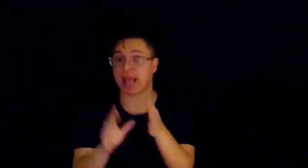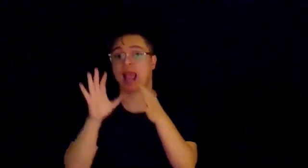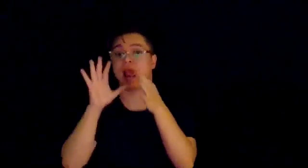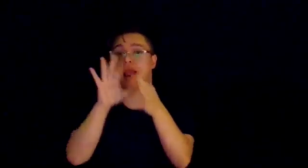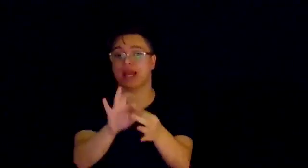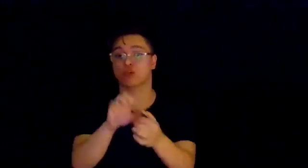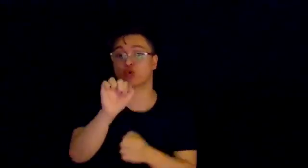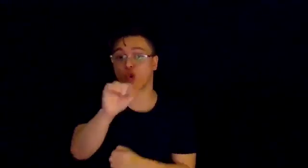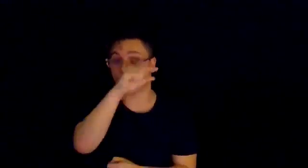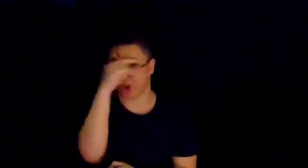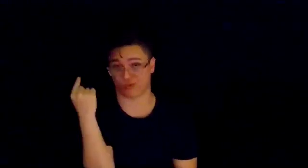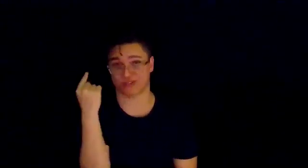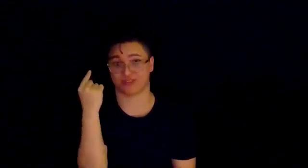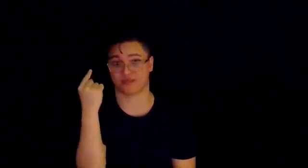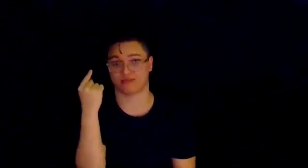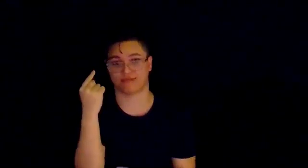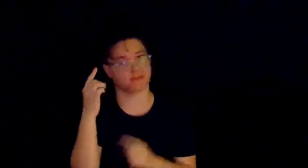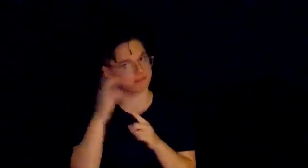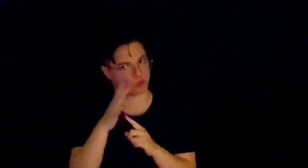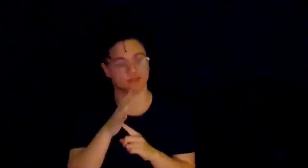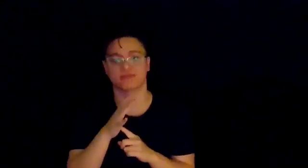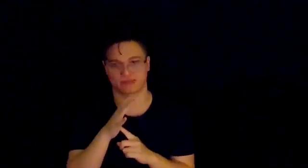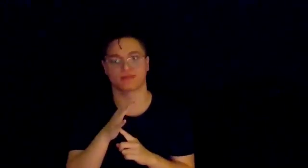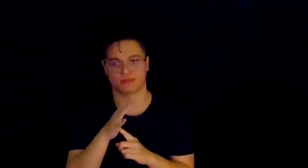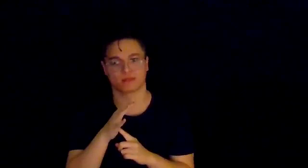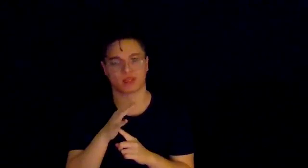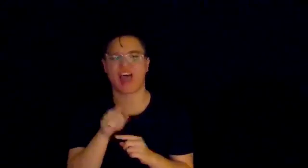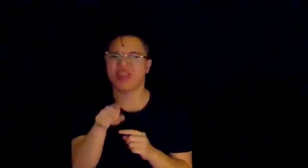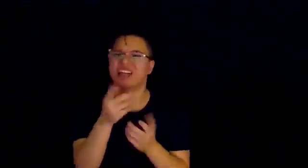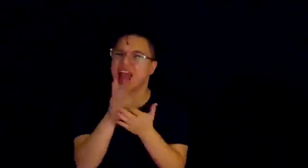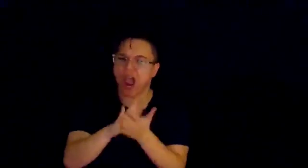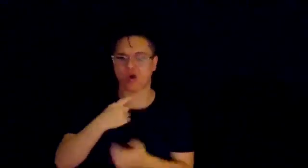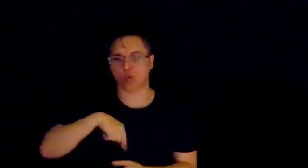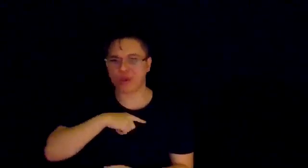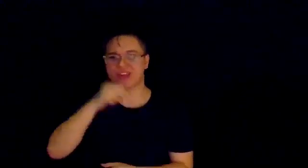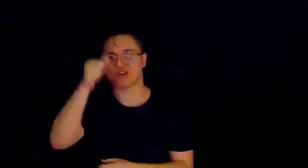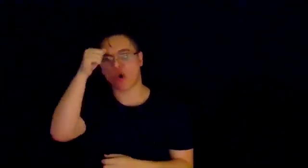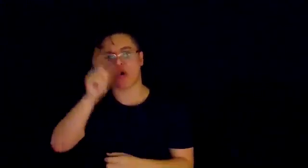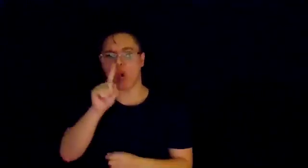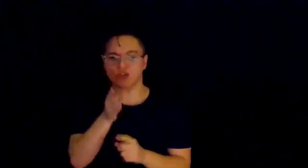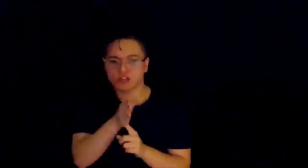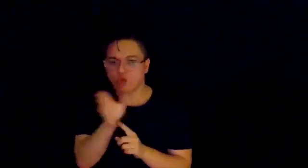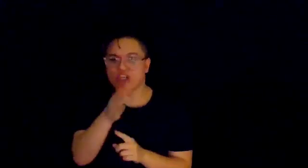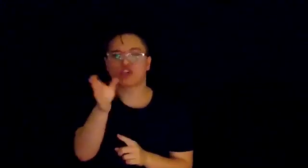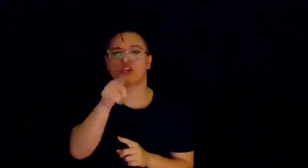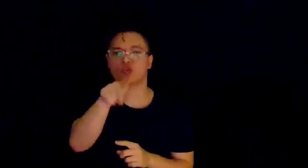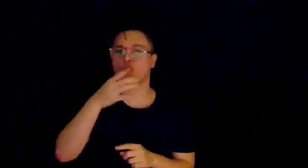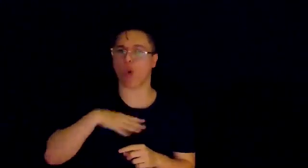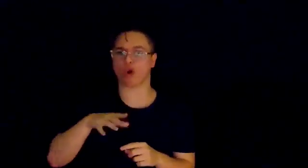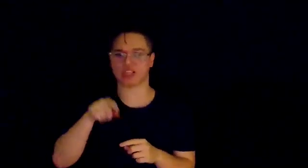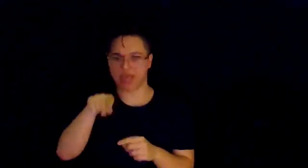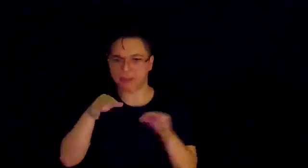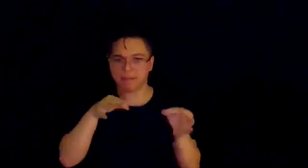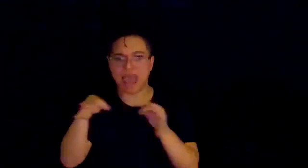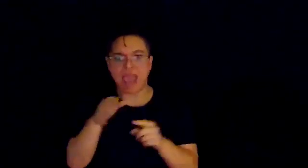one rule is that your goals link to the funding and your supports.